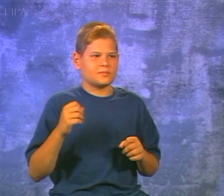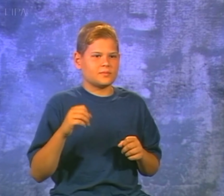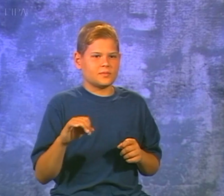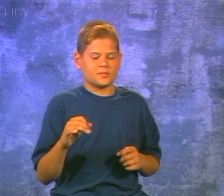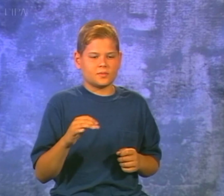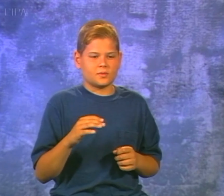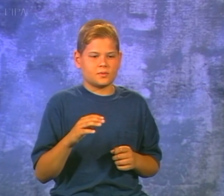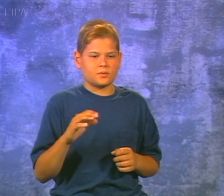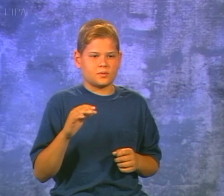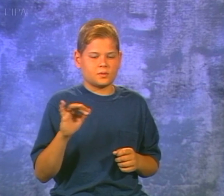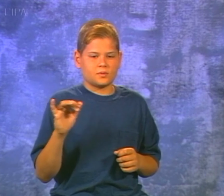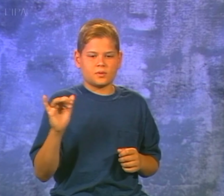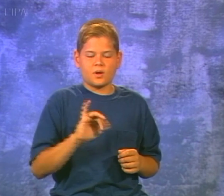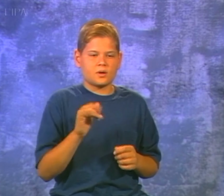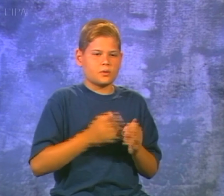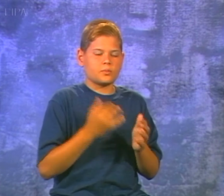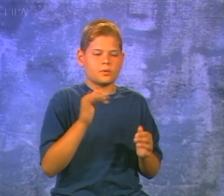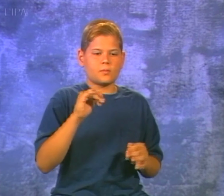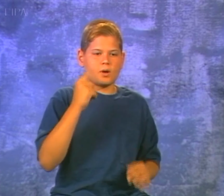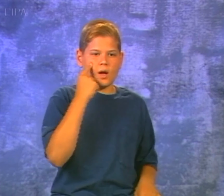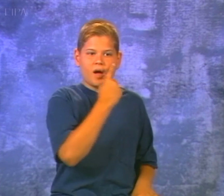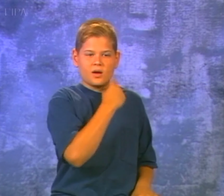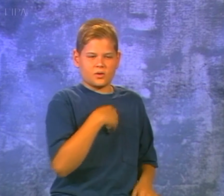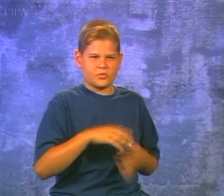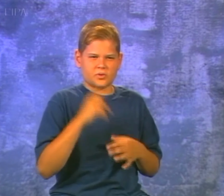The brain's actually really complicated.